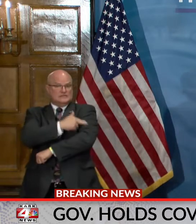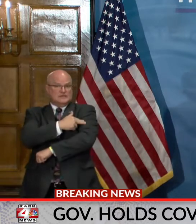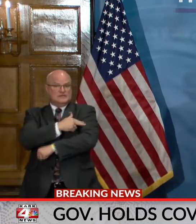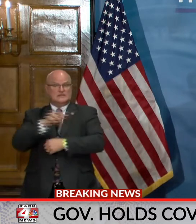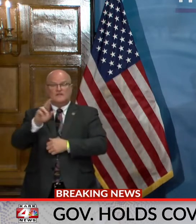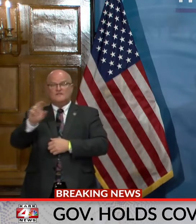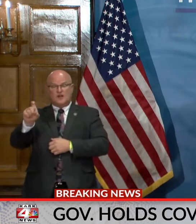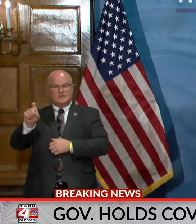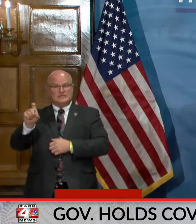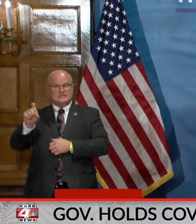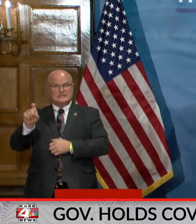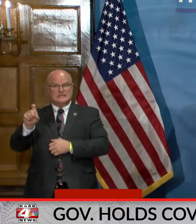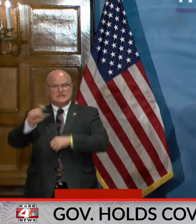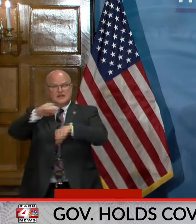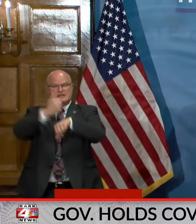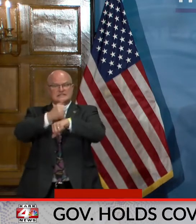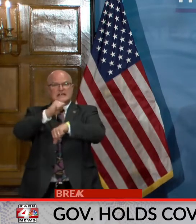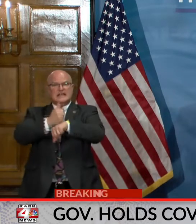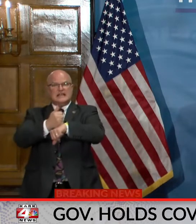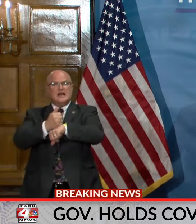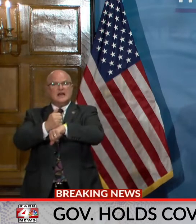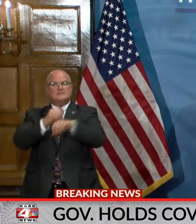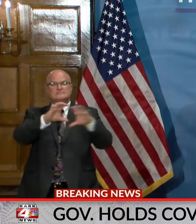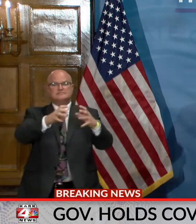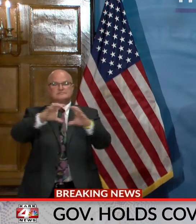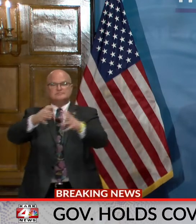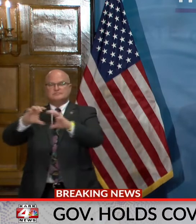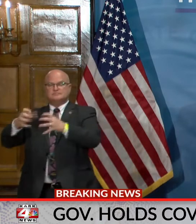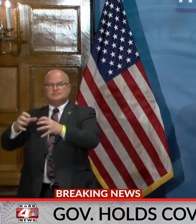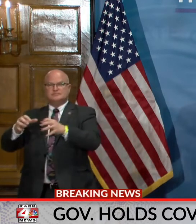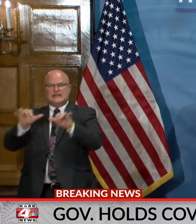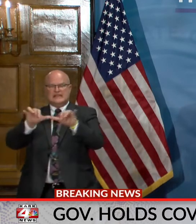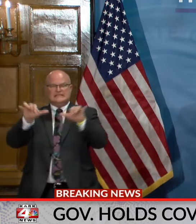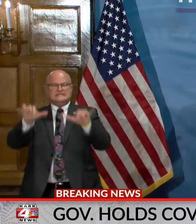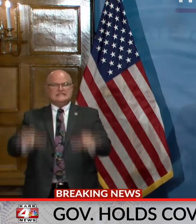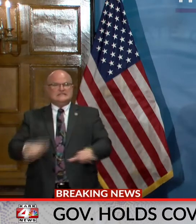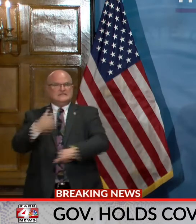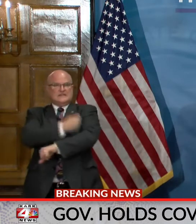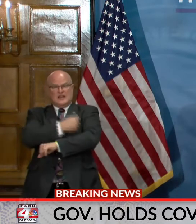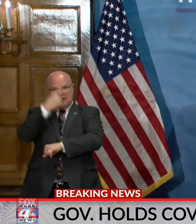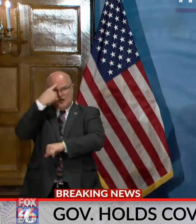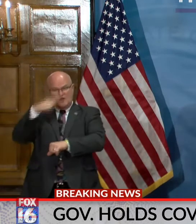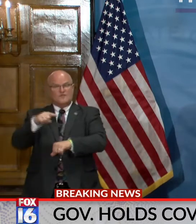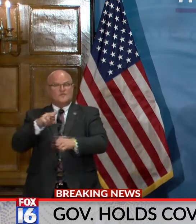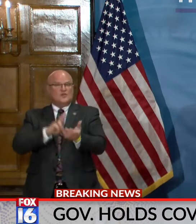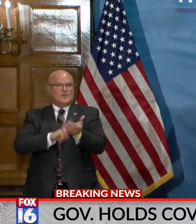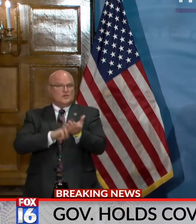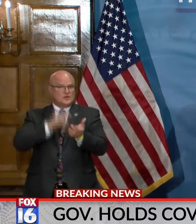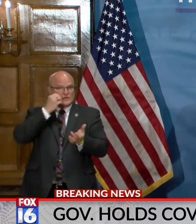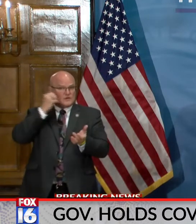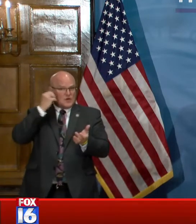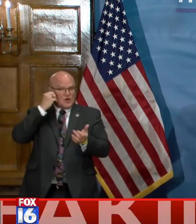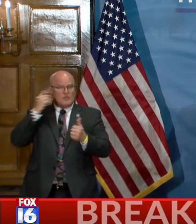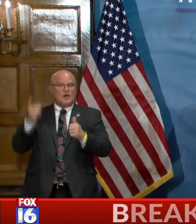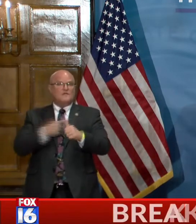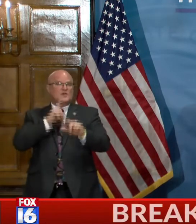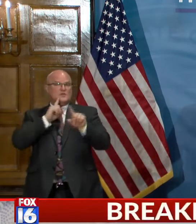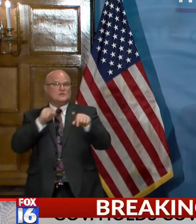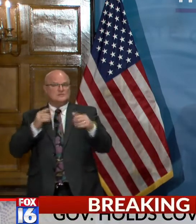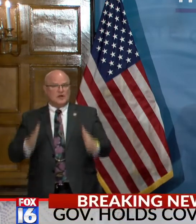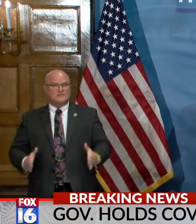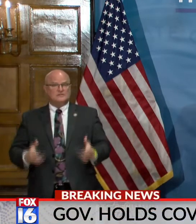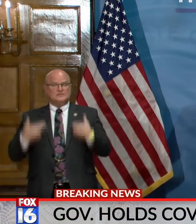pharmacies are setting up clinics and systems of vaccination for our long-term care facilities, our first responders, our